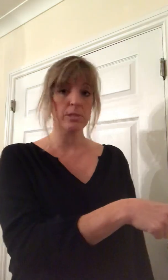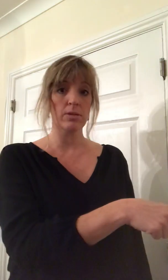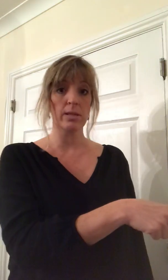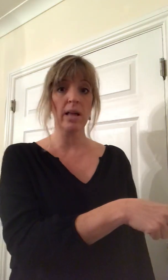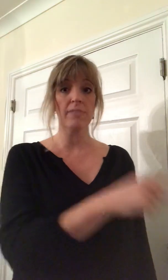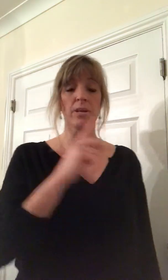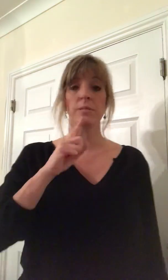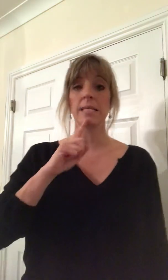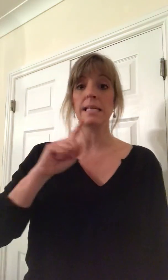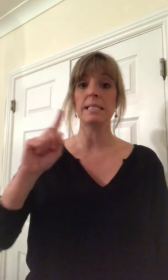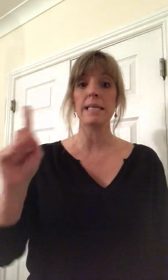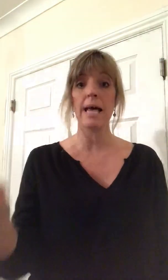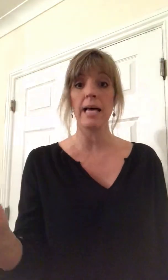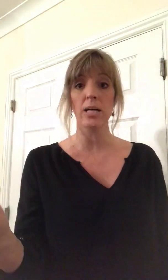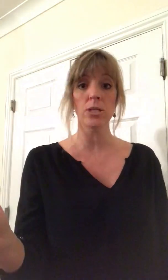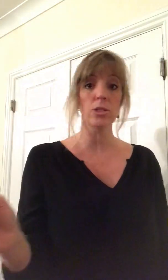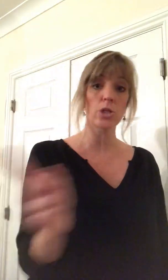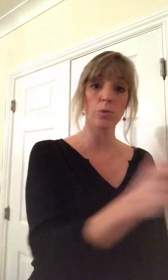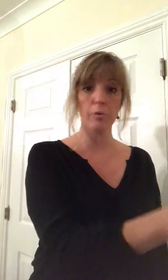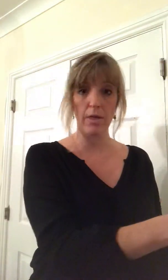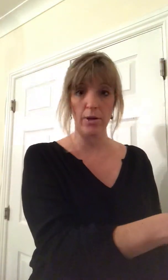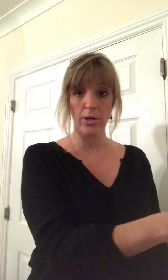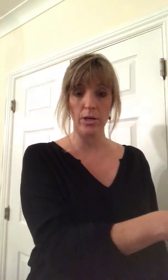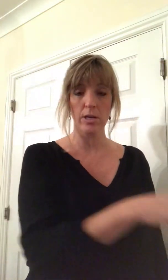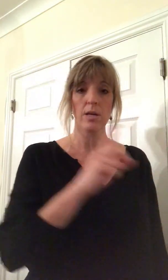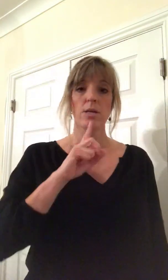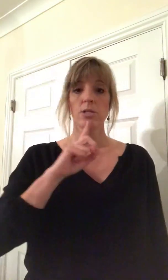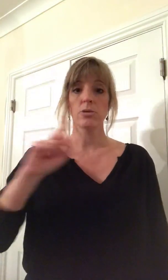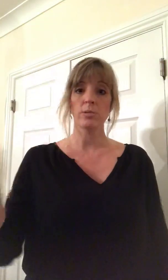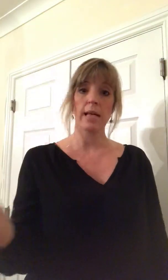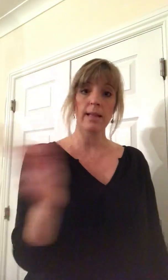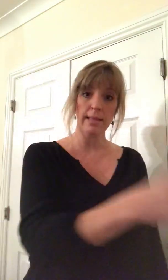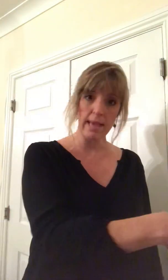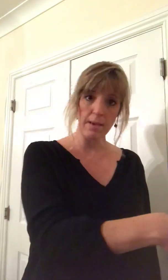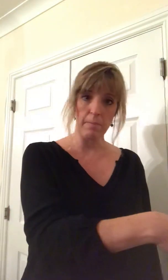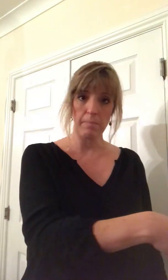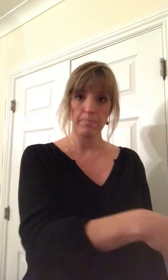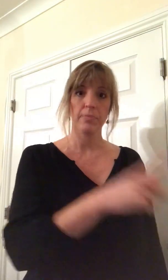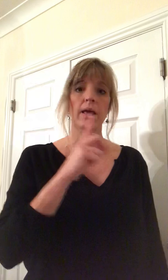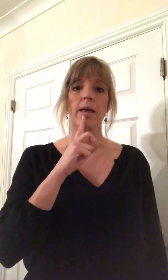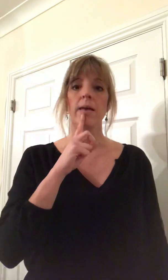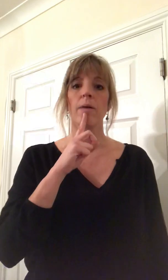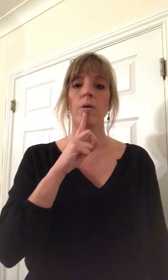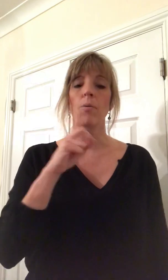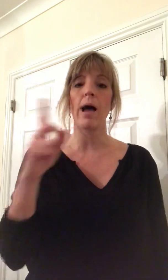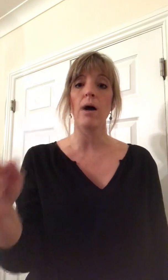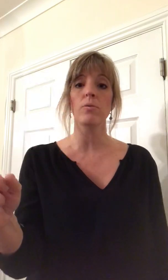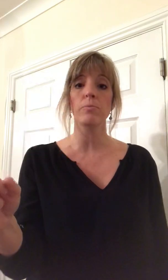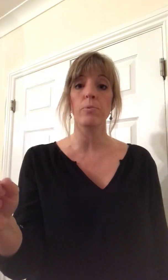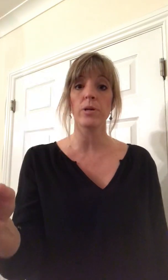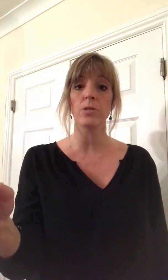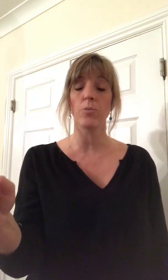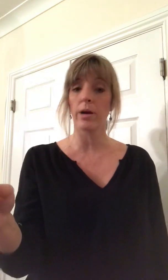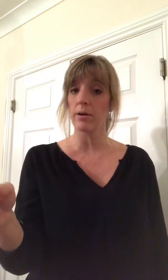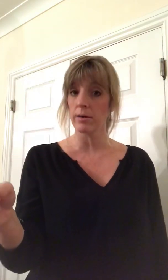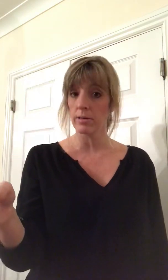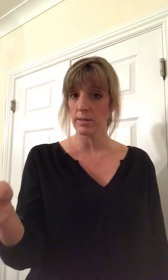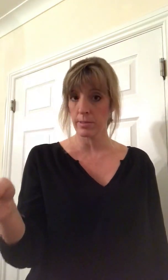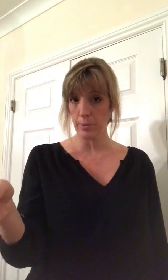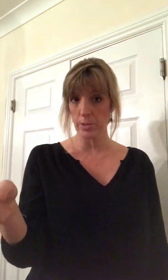on the left, I would say, tell your brother, so tell him, okay? I would go out, point to where the person